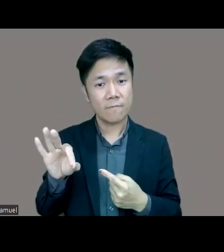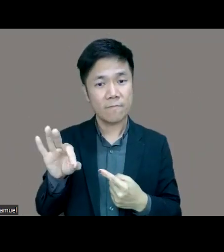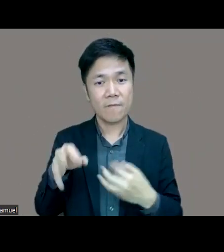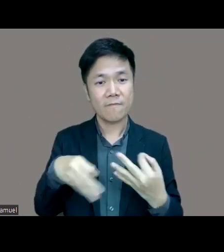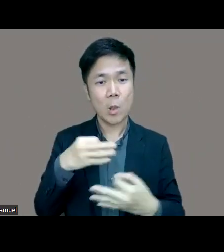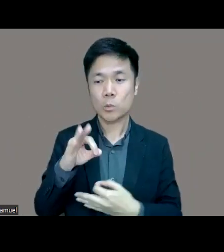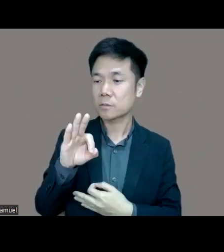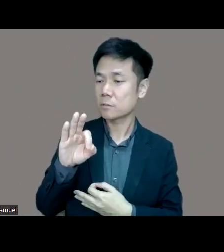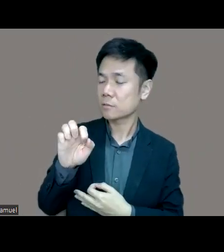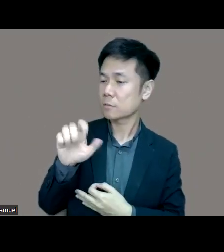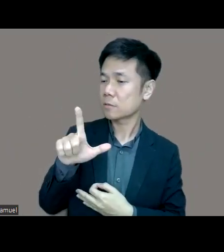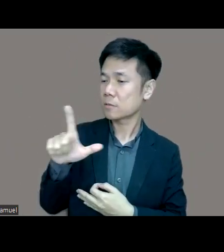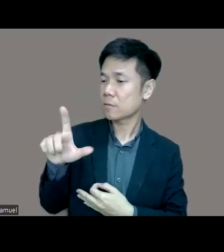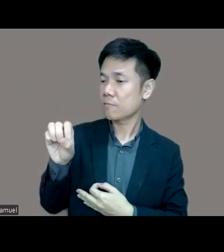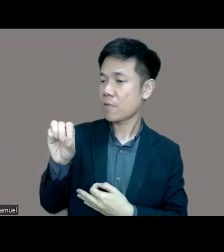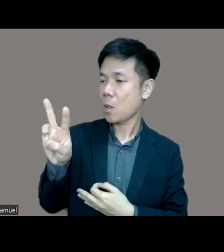bit slow, the process.